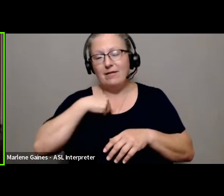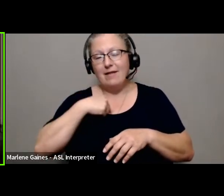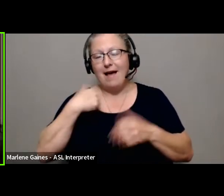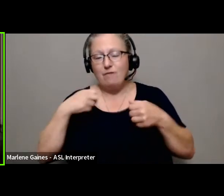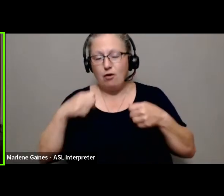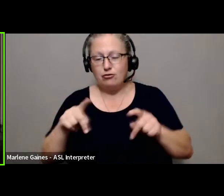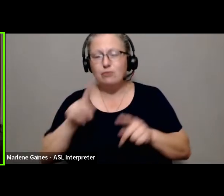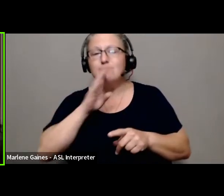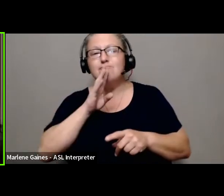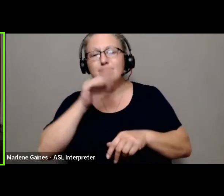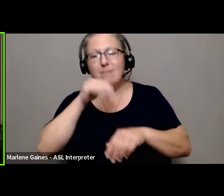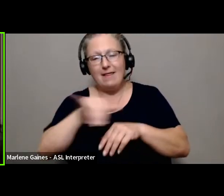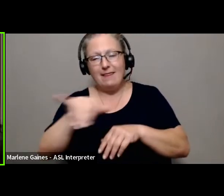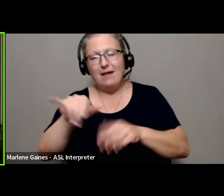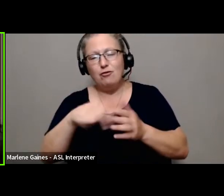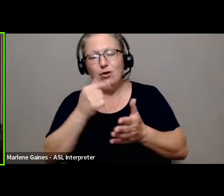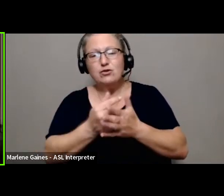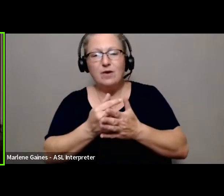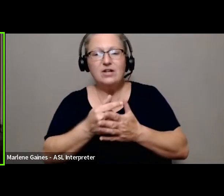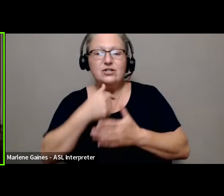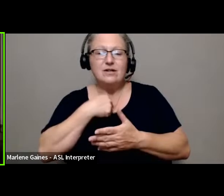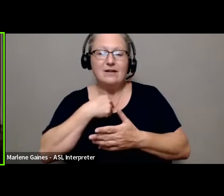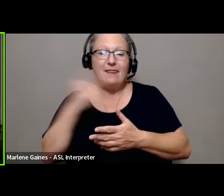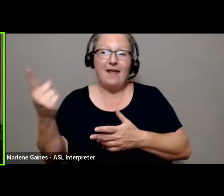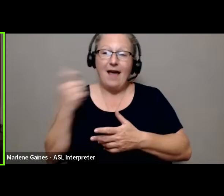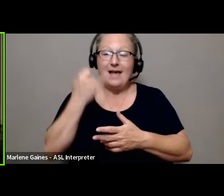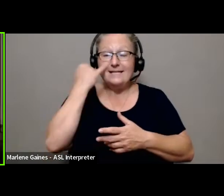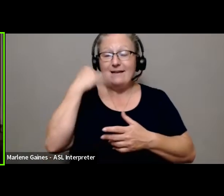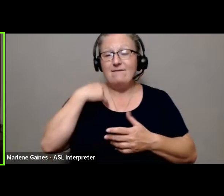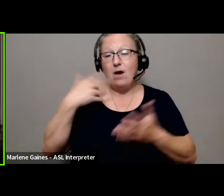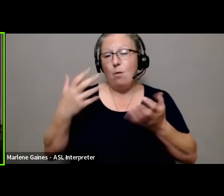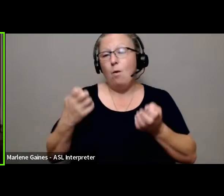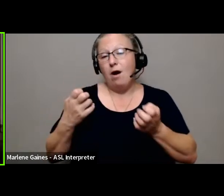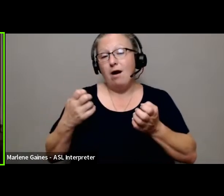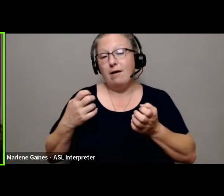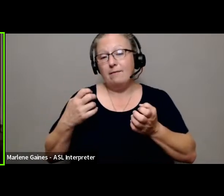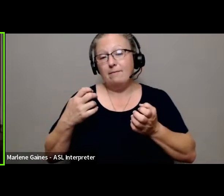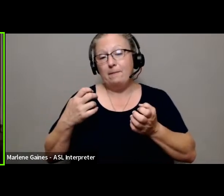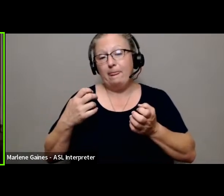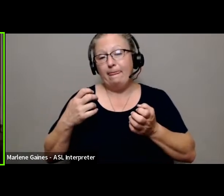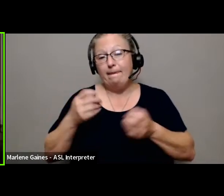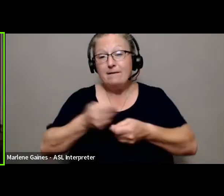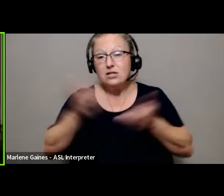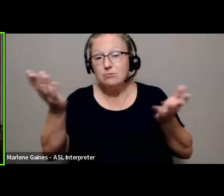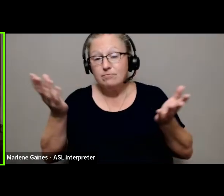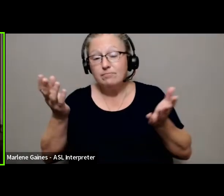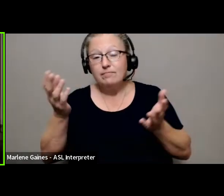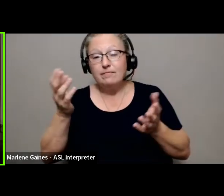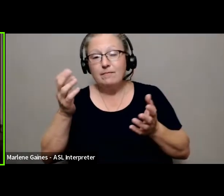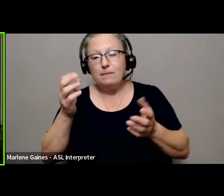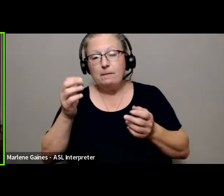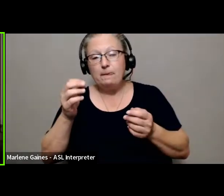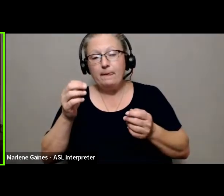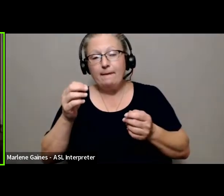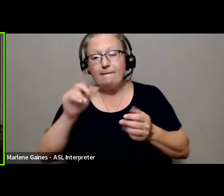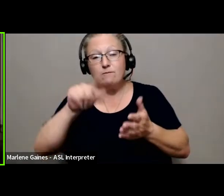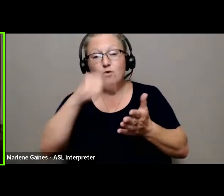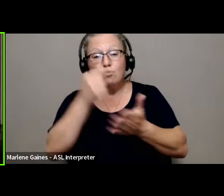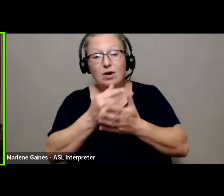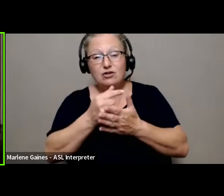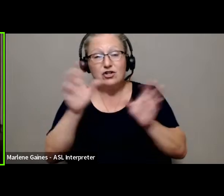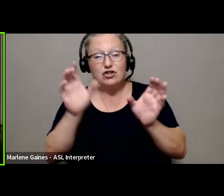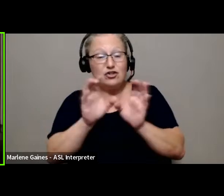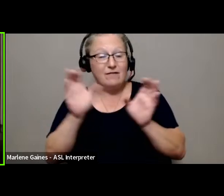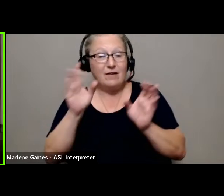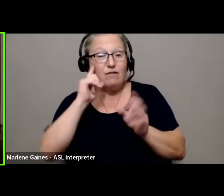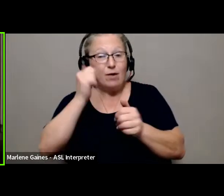speak at that graduation. And I was asked if I wanted to hand out the graduation